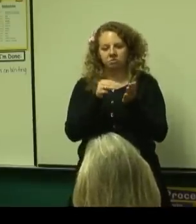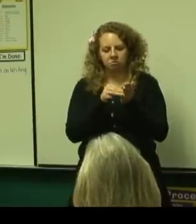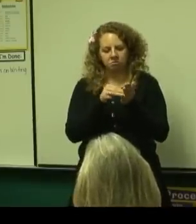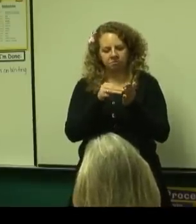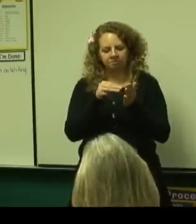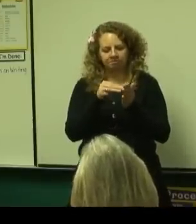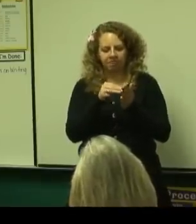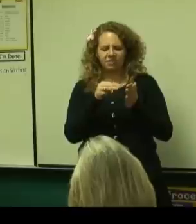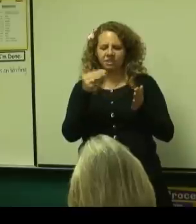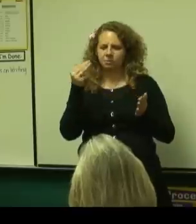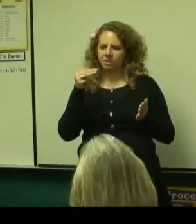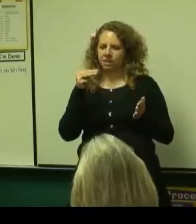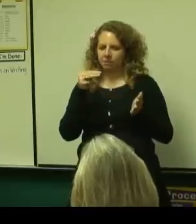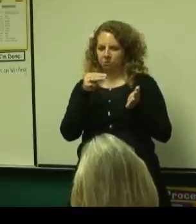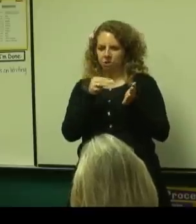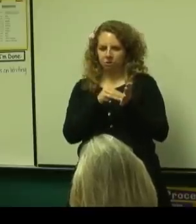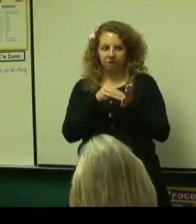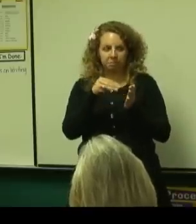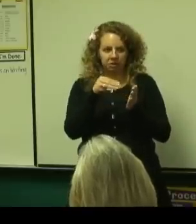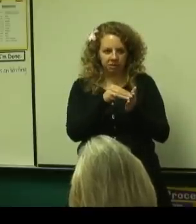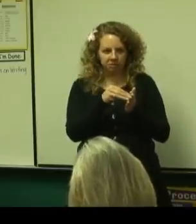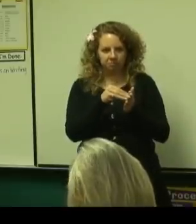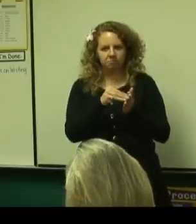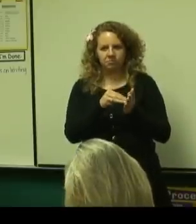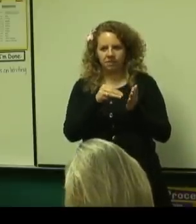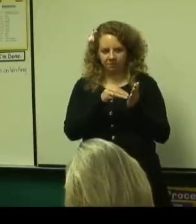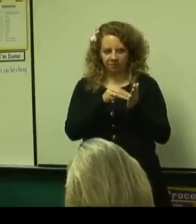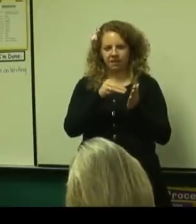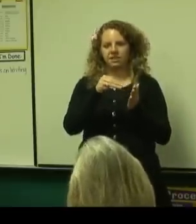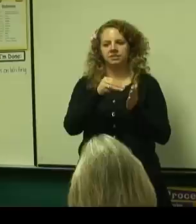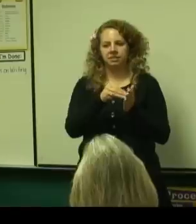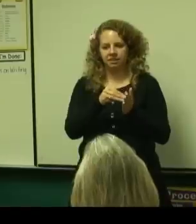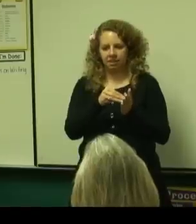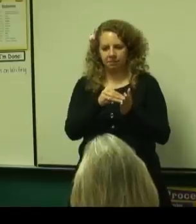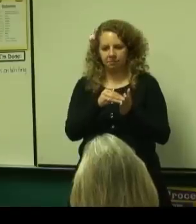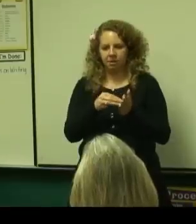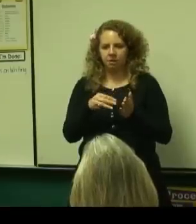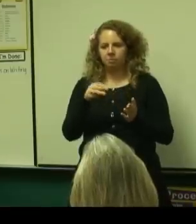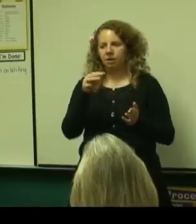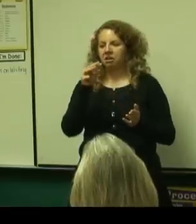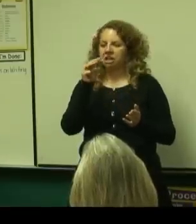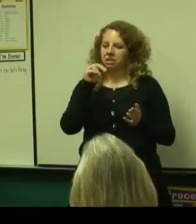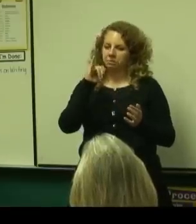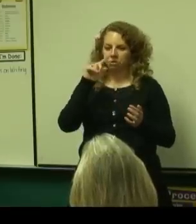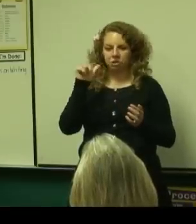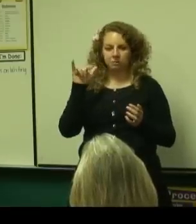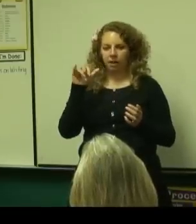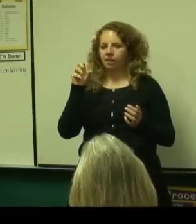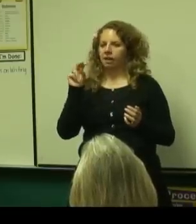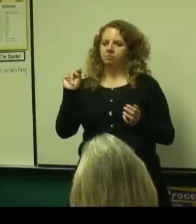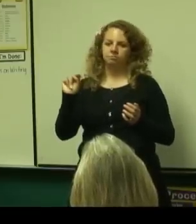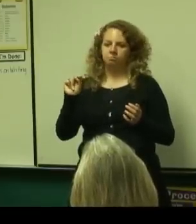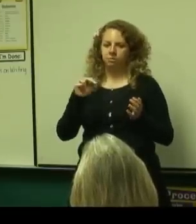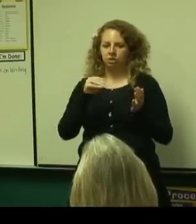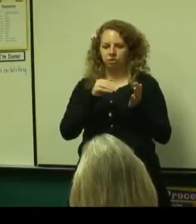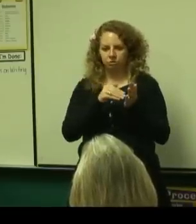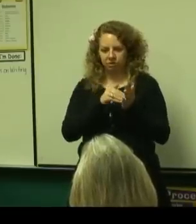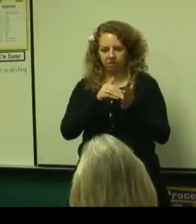it. I've seen it with an M too, like million, to emphasize that it's an M. But a lot of times they'll just spell out million too, just to